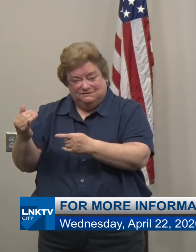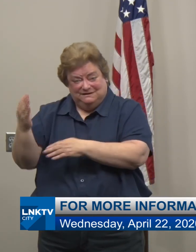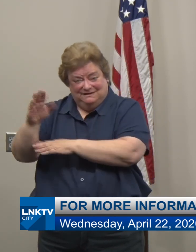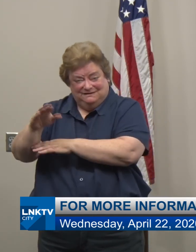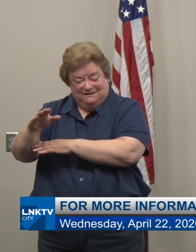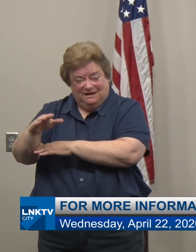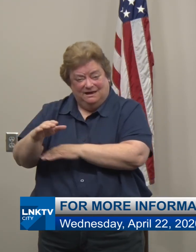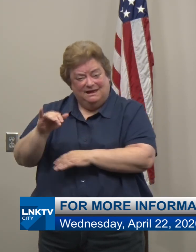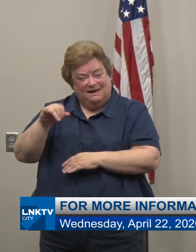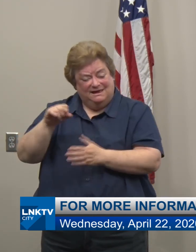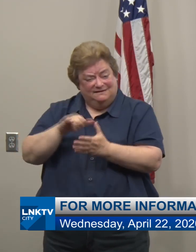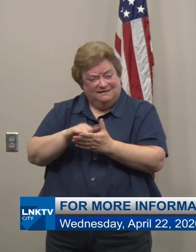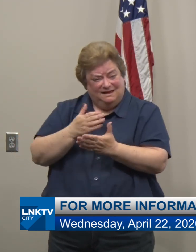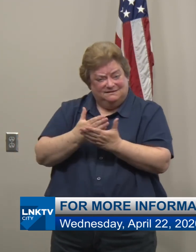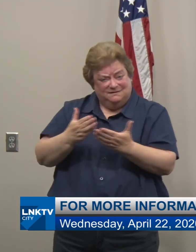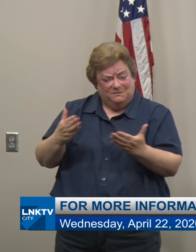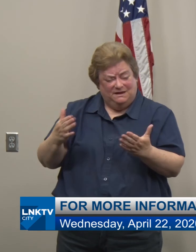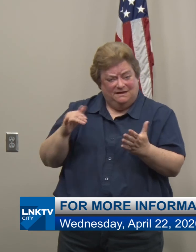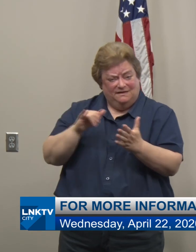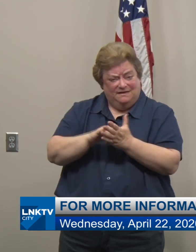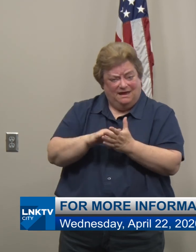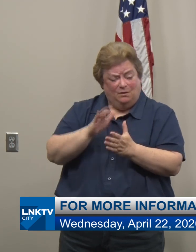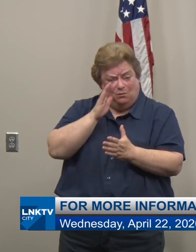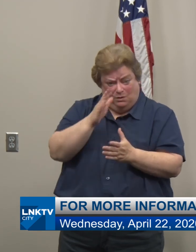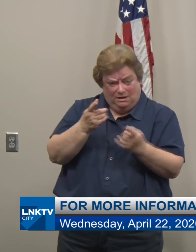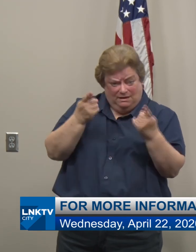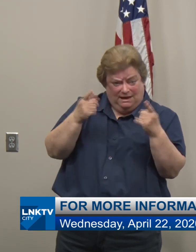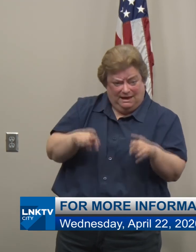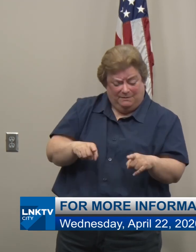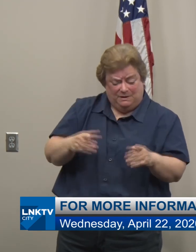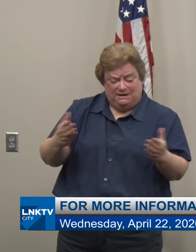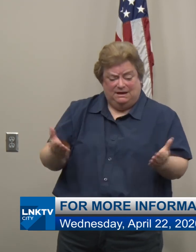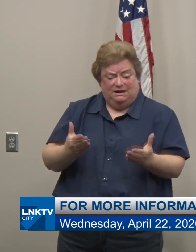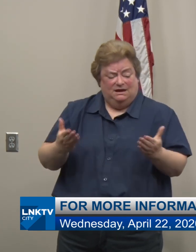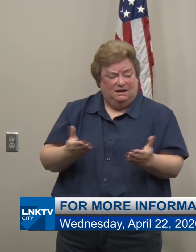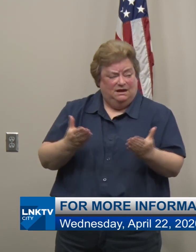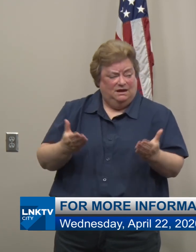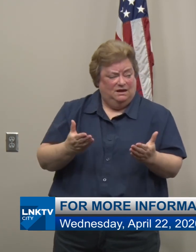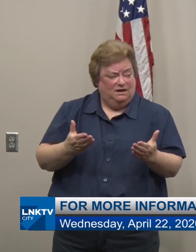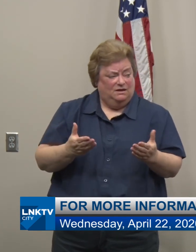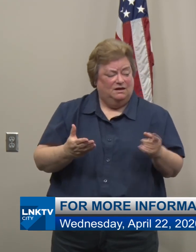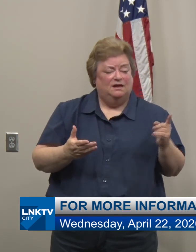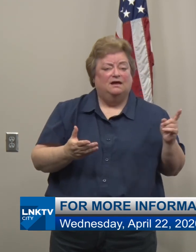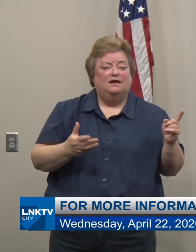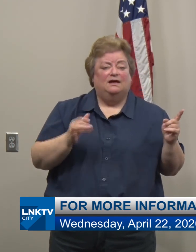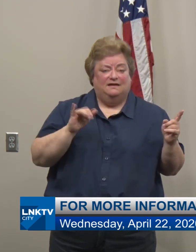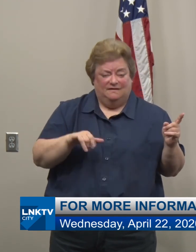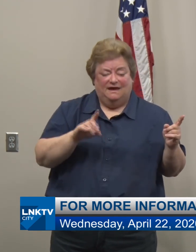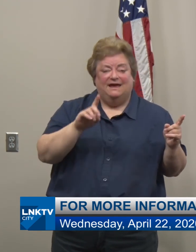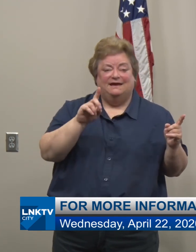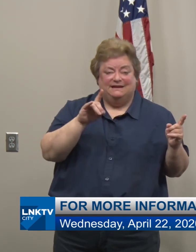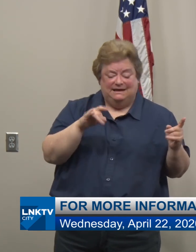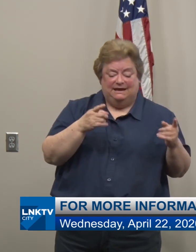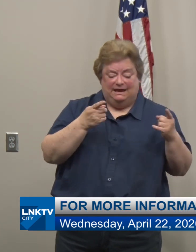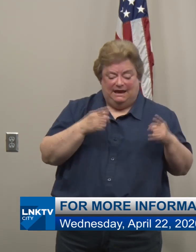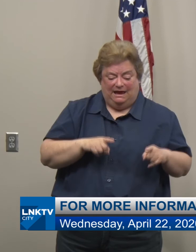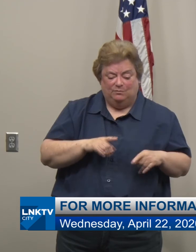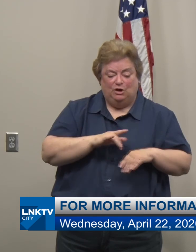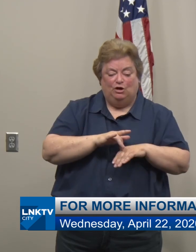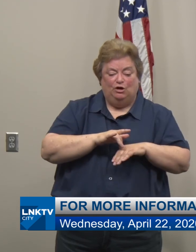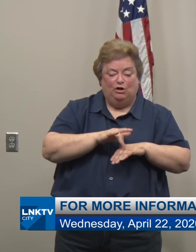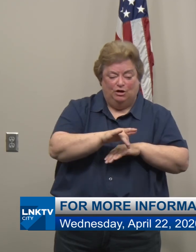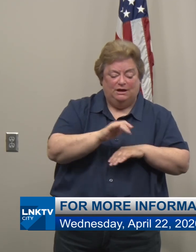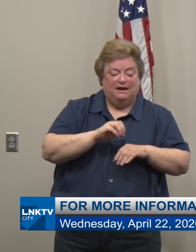Is that something that that will happen here? That did happen early in our